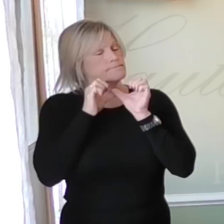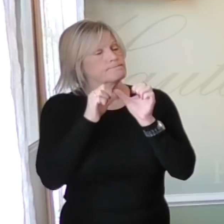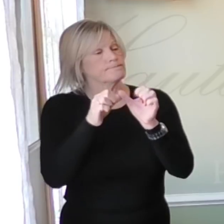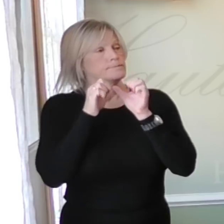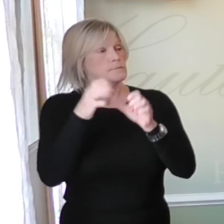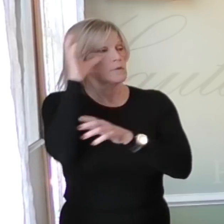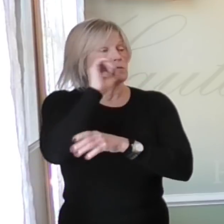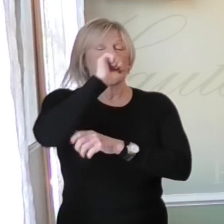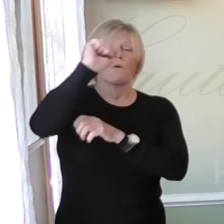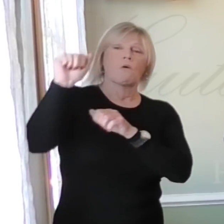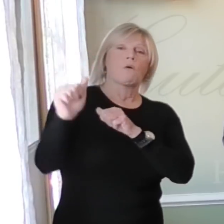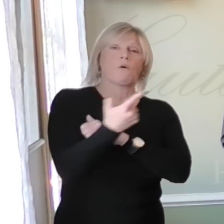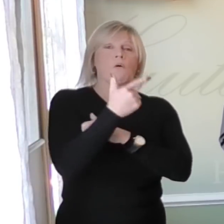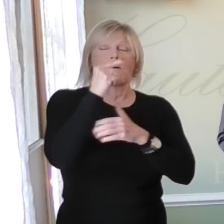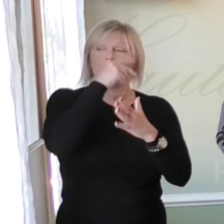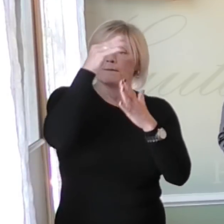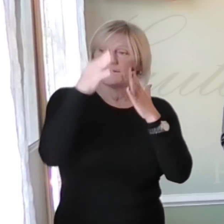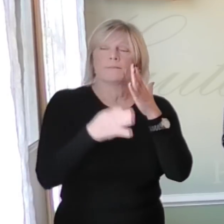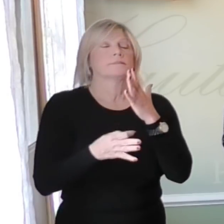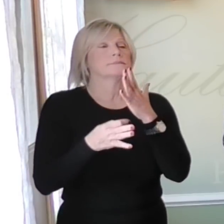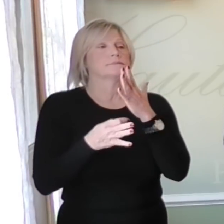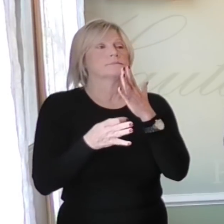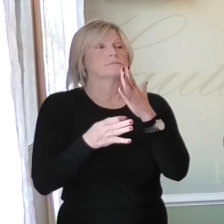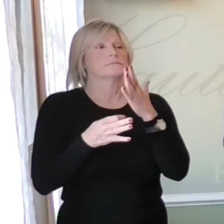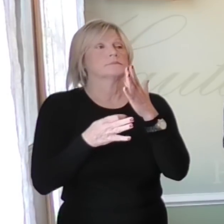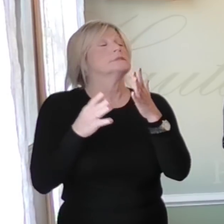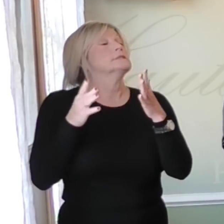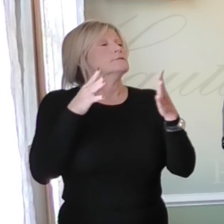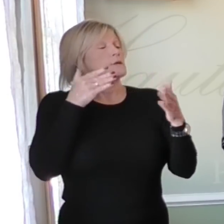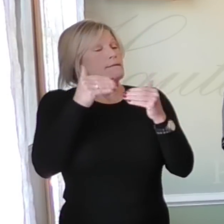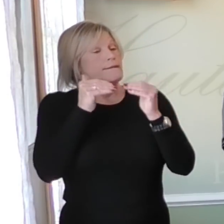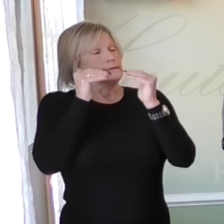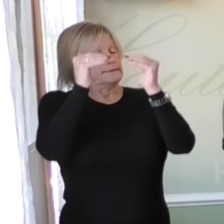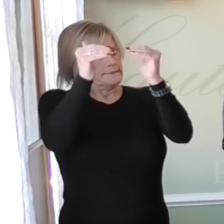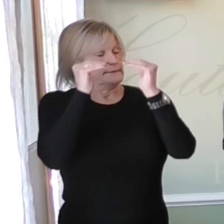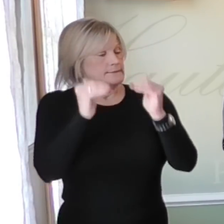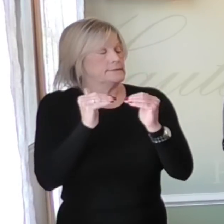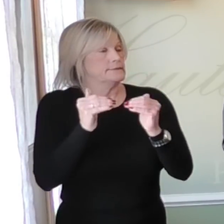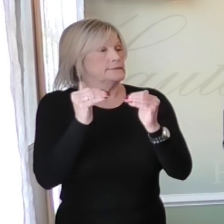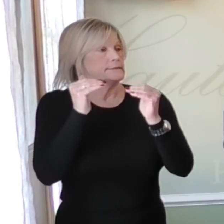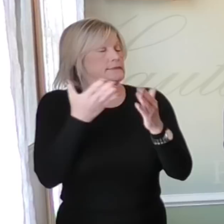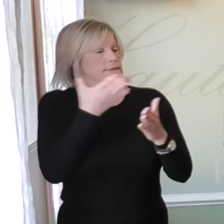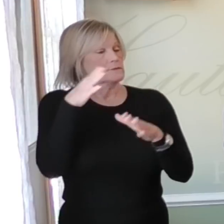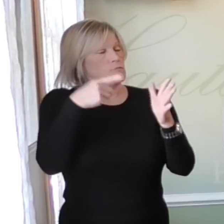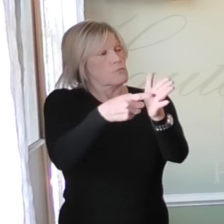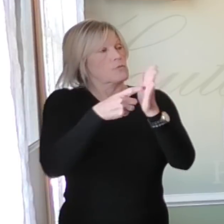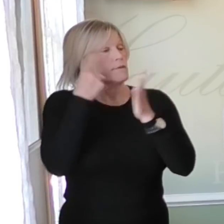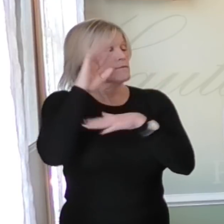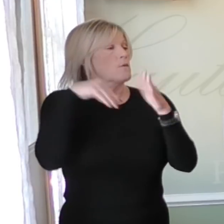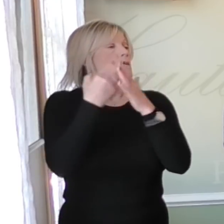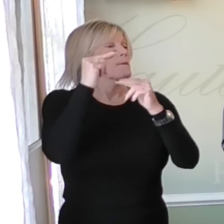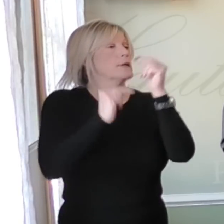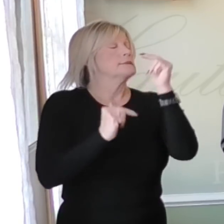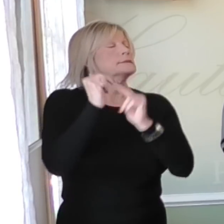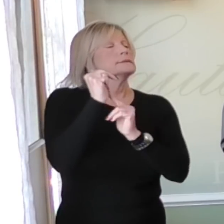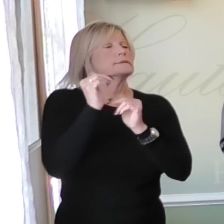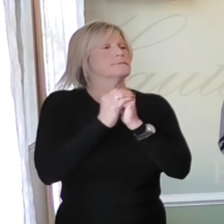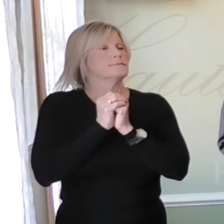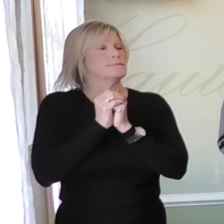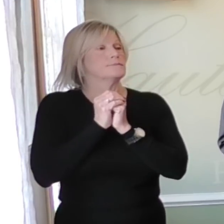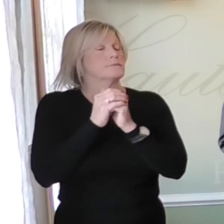explore all options regarding next steps for the buildings once acquired. The